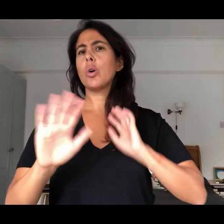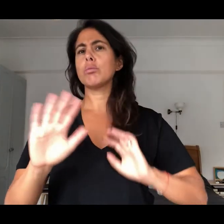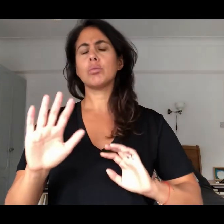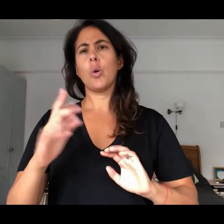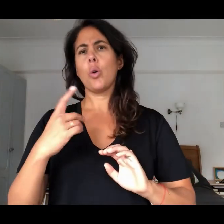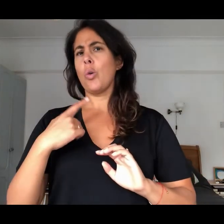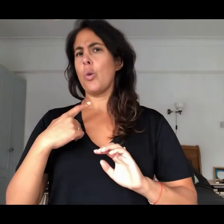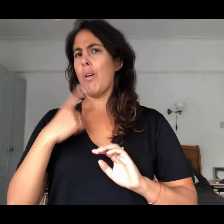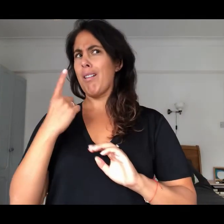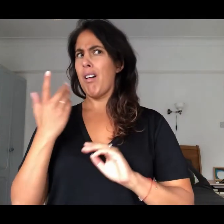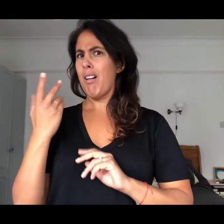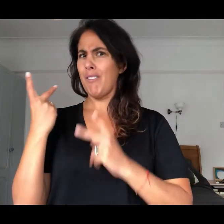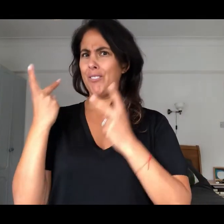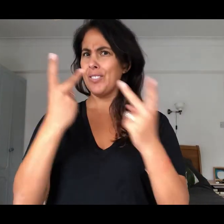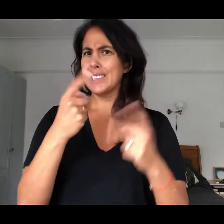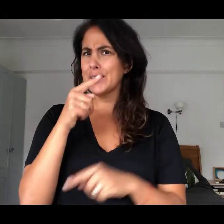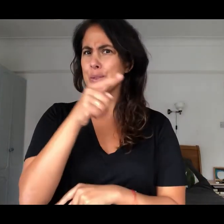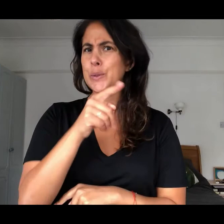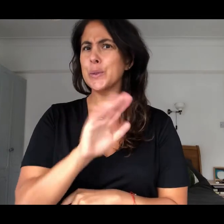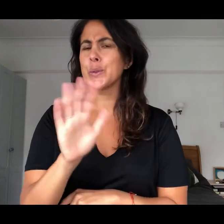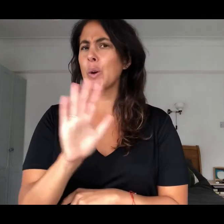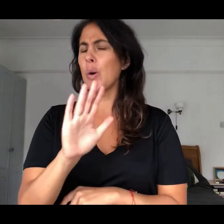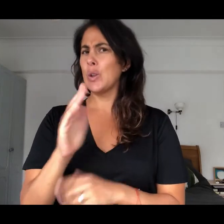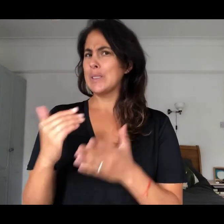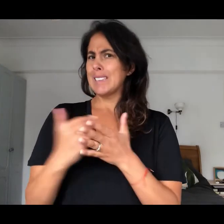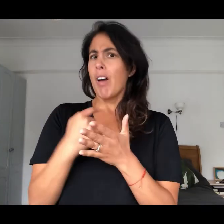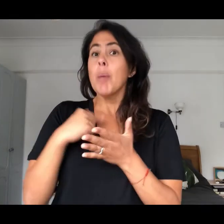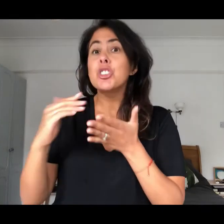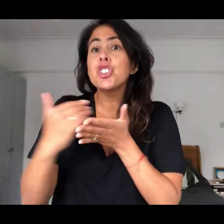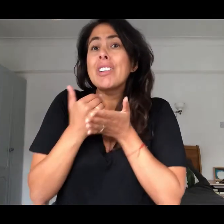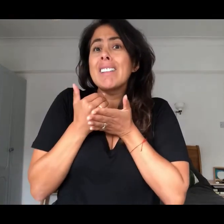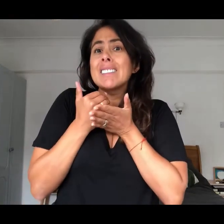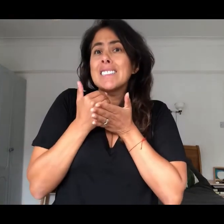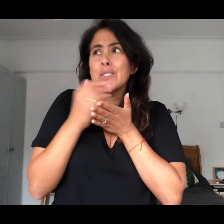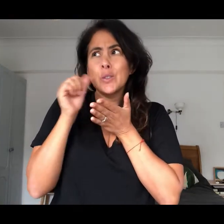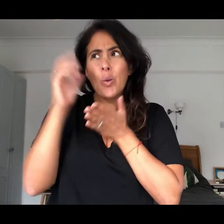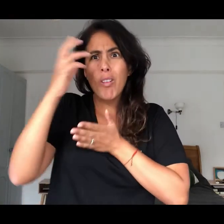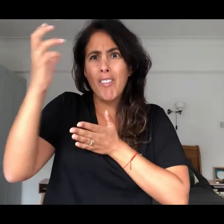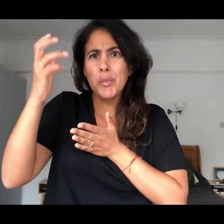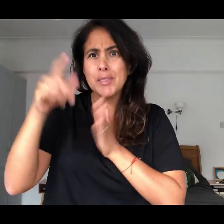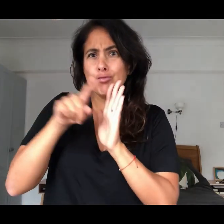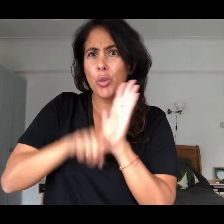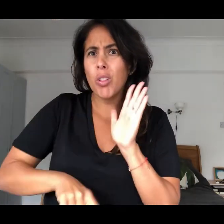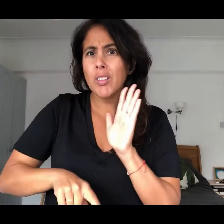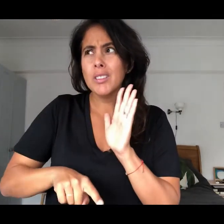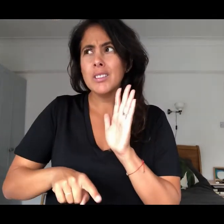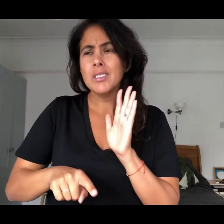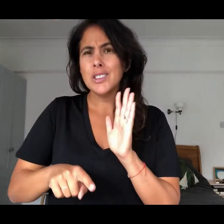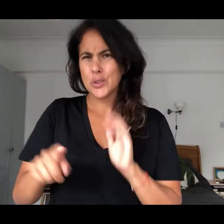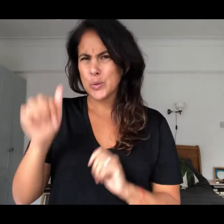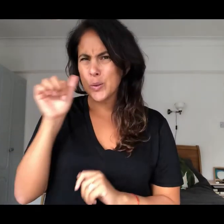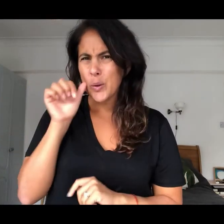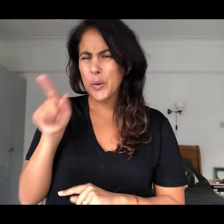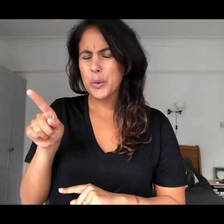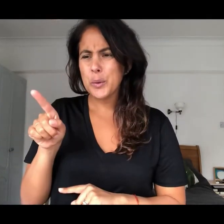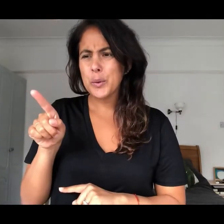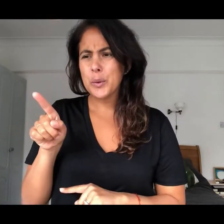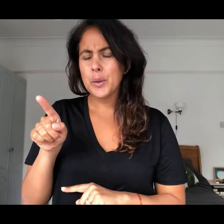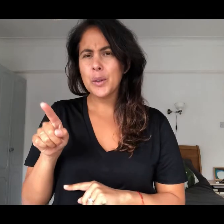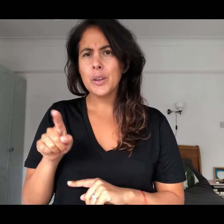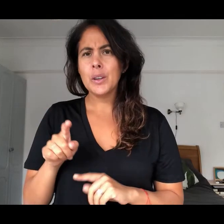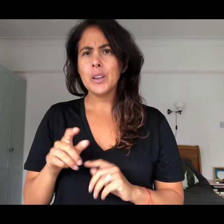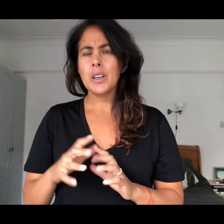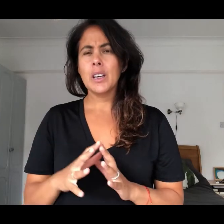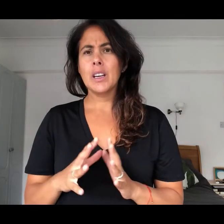I'm not coming to you. It's not safe. I'm shielding. Government letter, all that jazz. Surely you're aware of this.